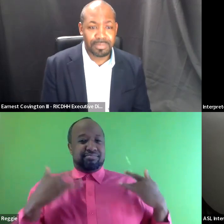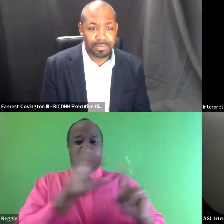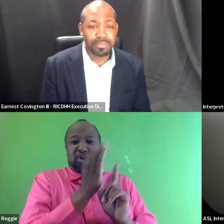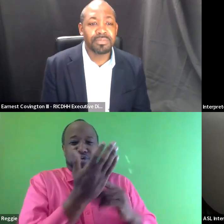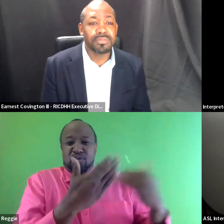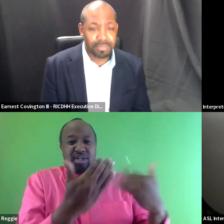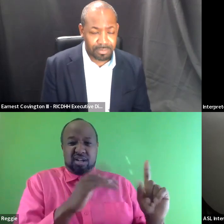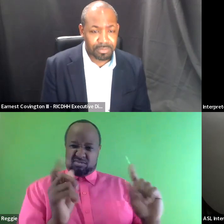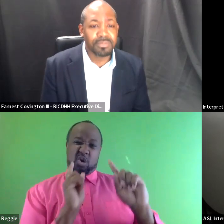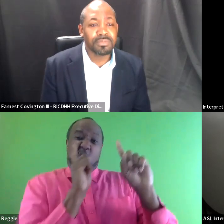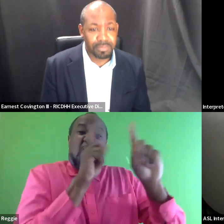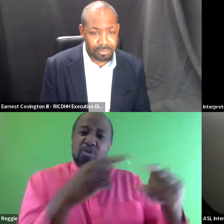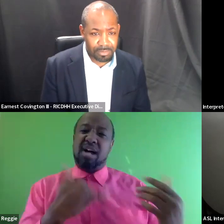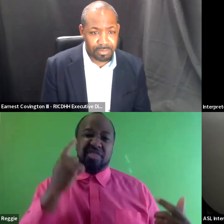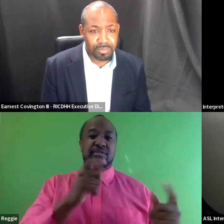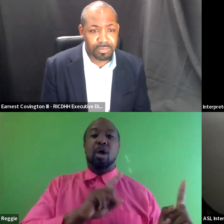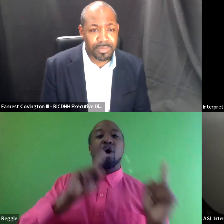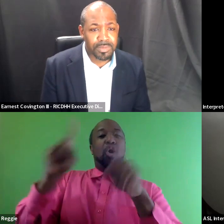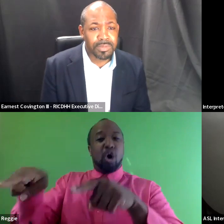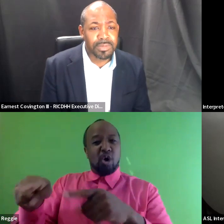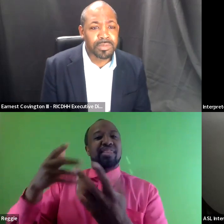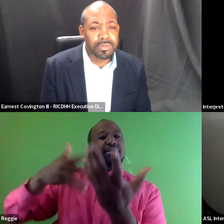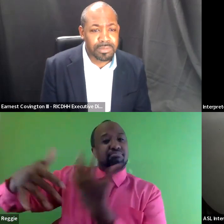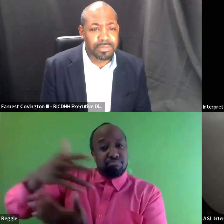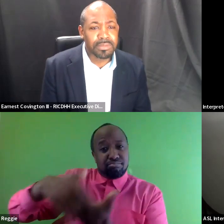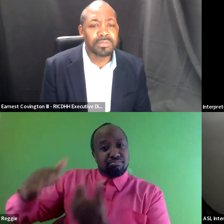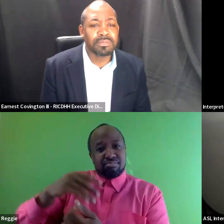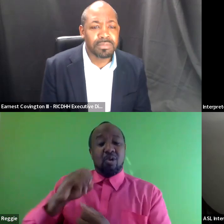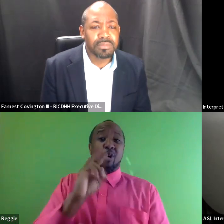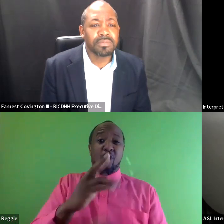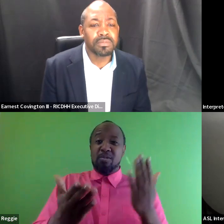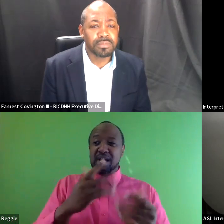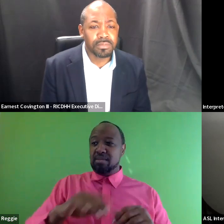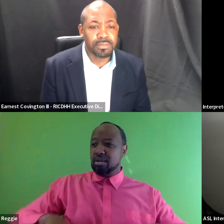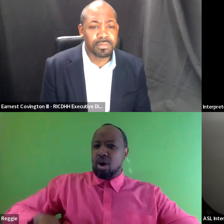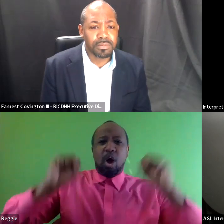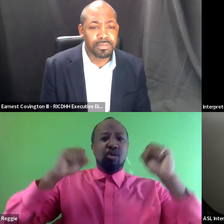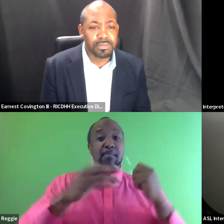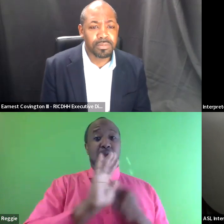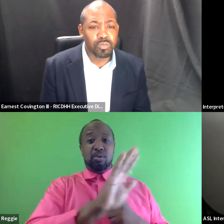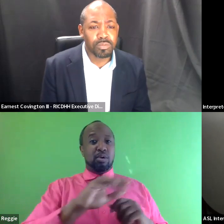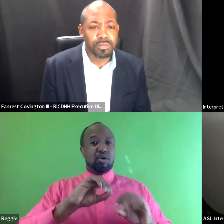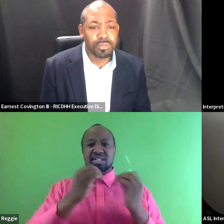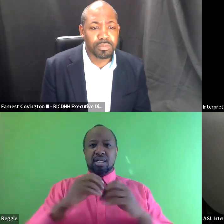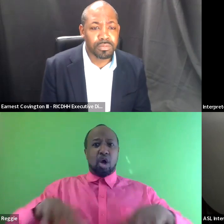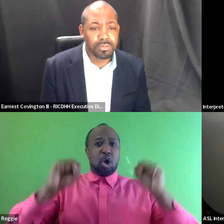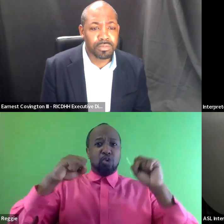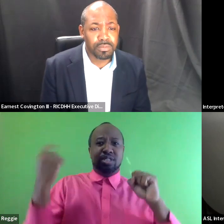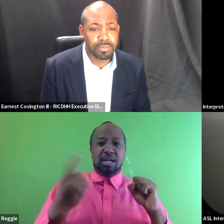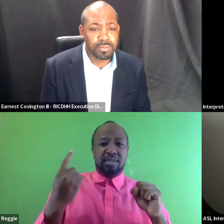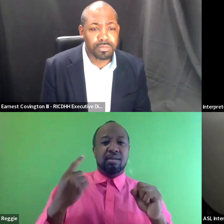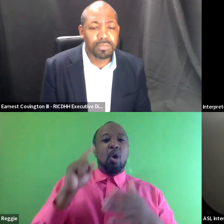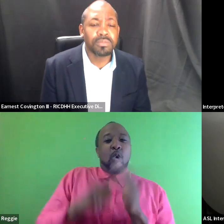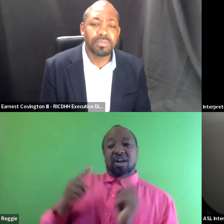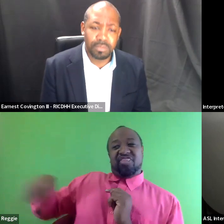of the people they work with. They'll know more specifics. And then by going to them and they're mingling with the